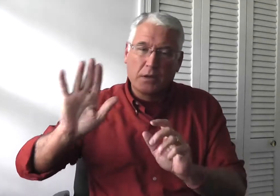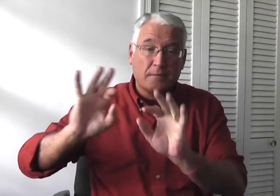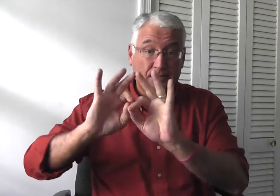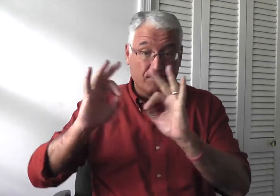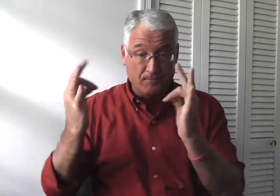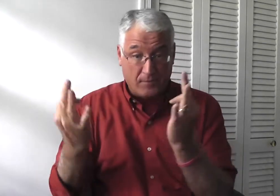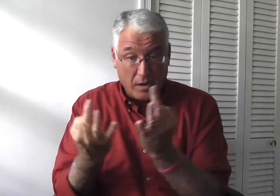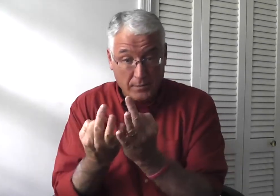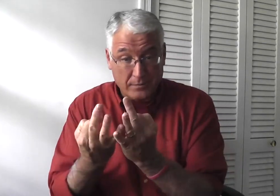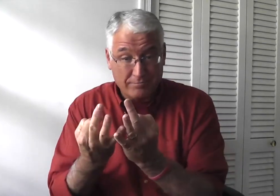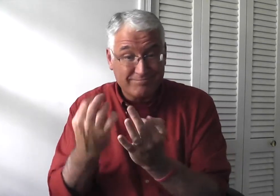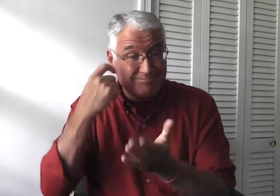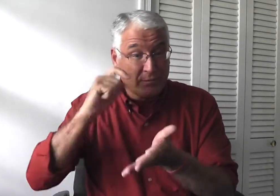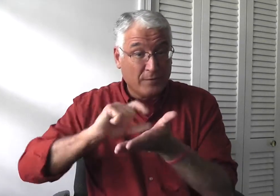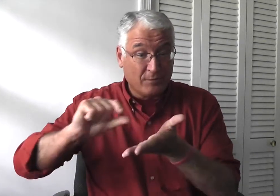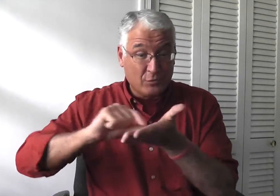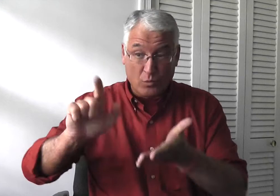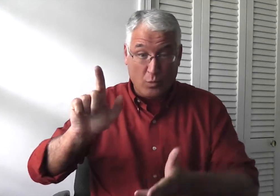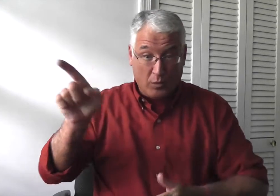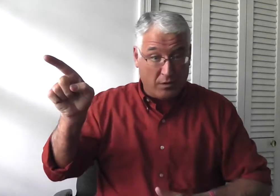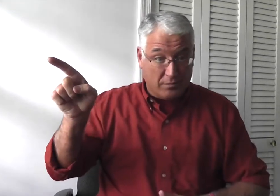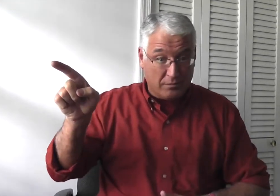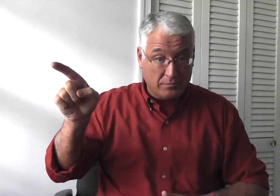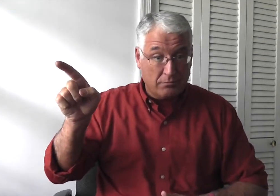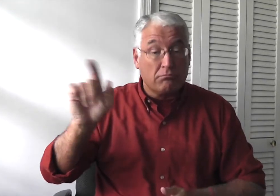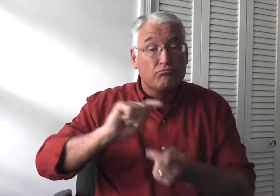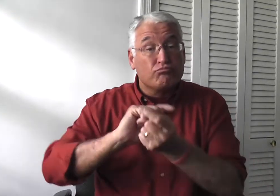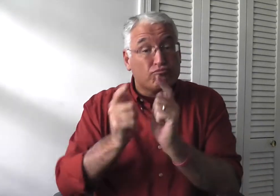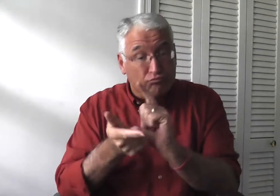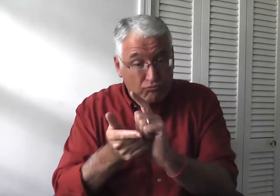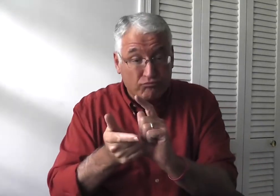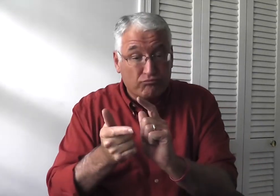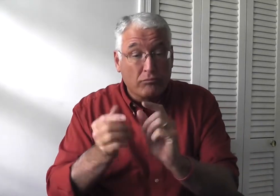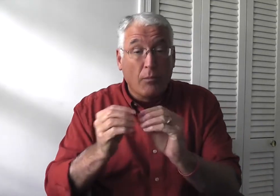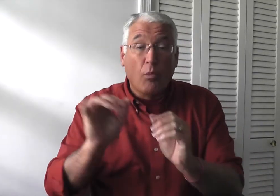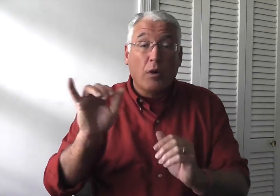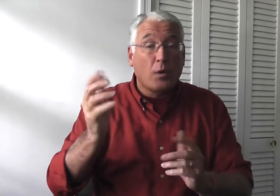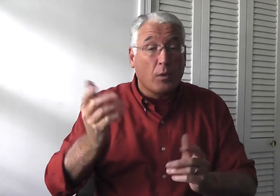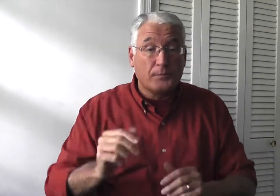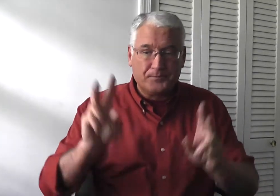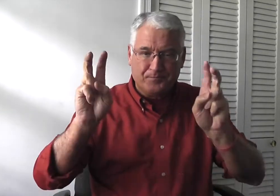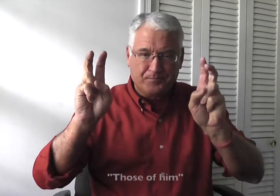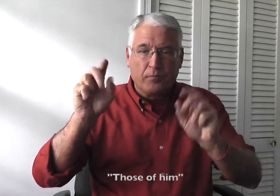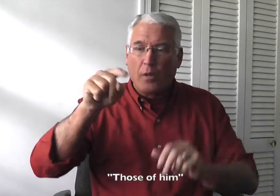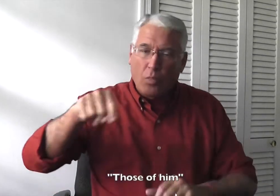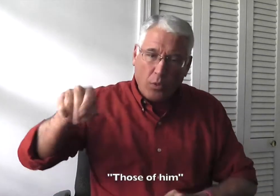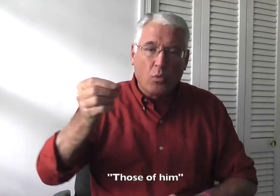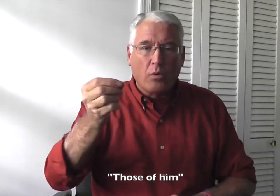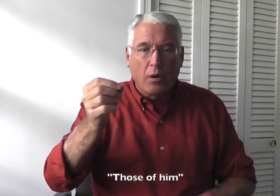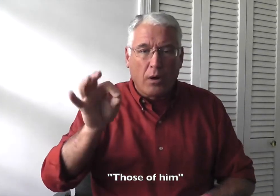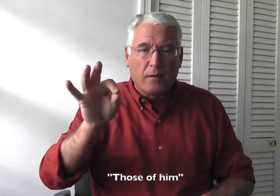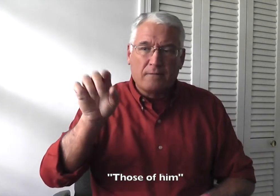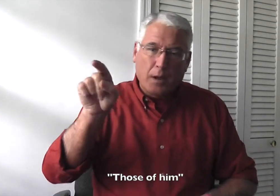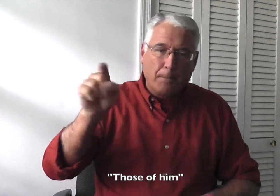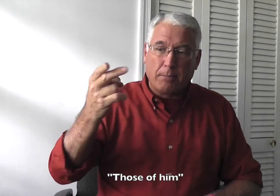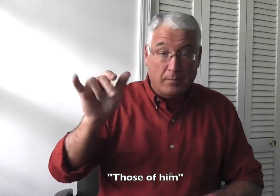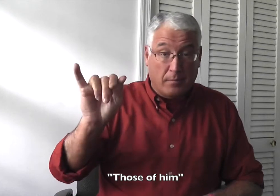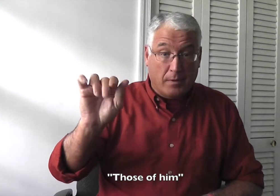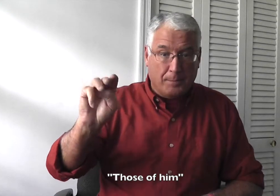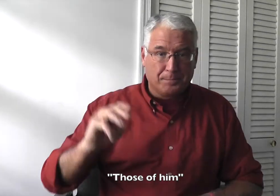word translated into his family in that verse and some others translates into those of